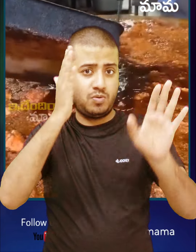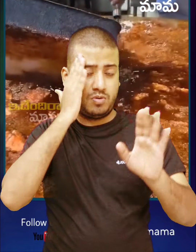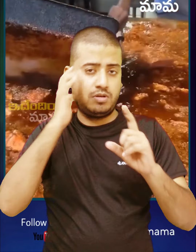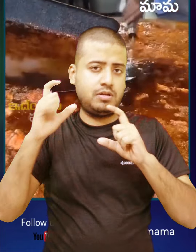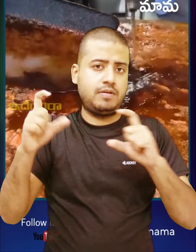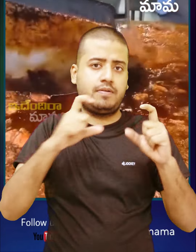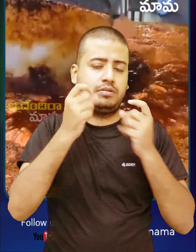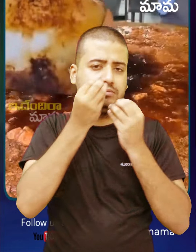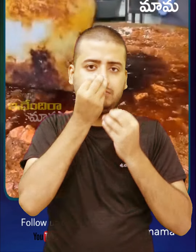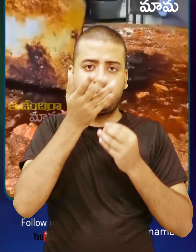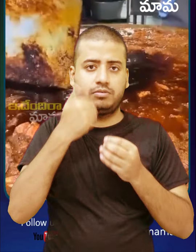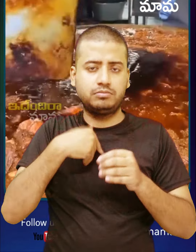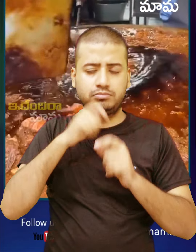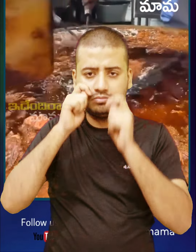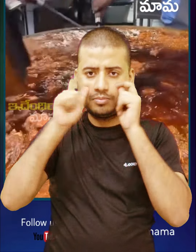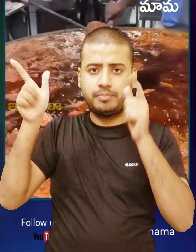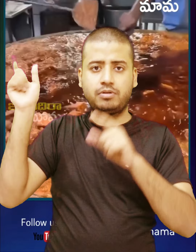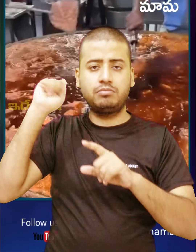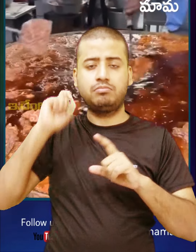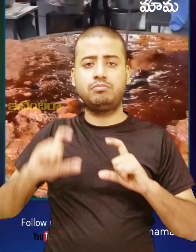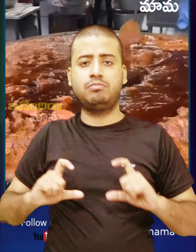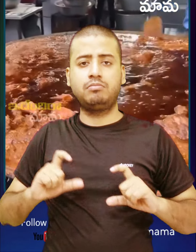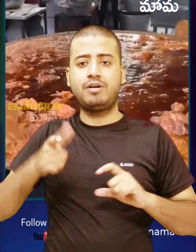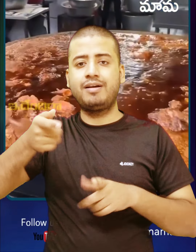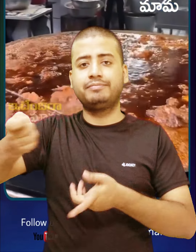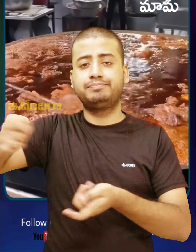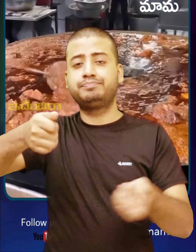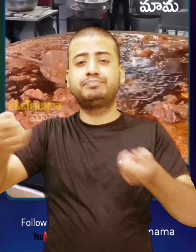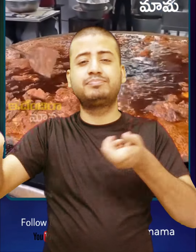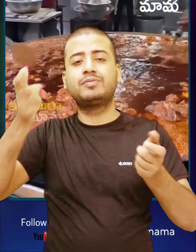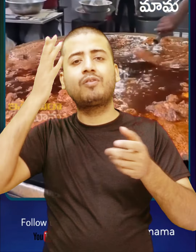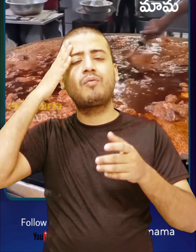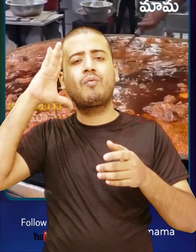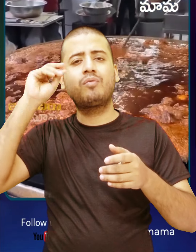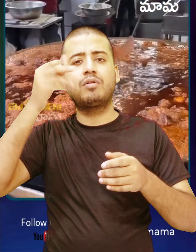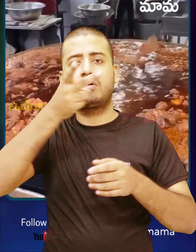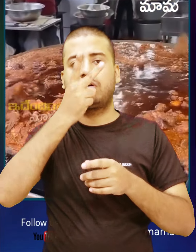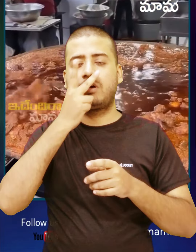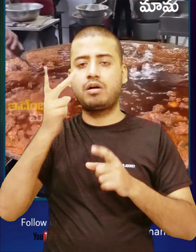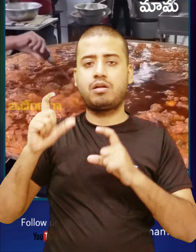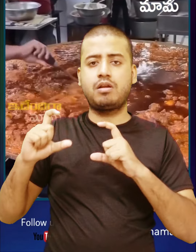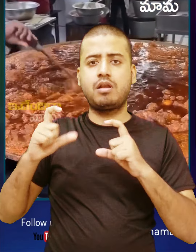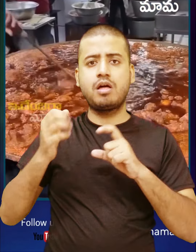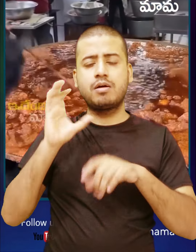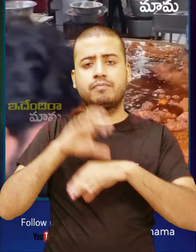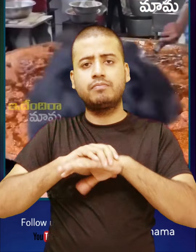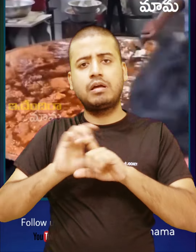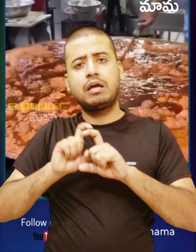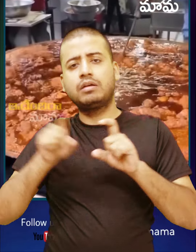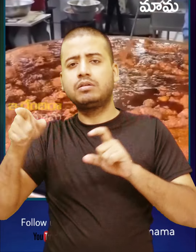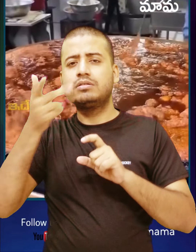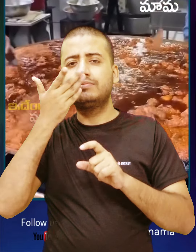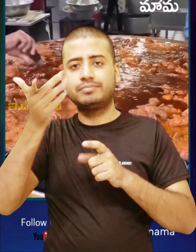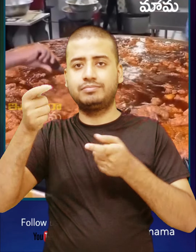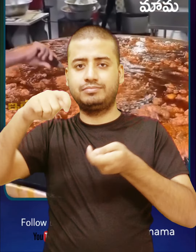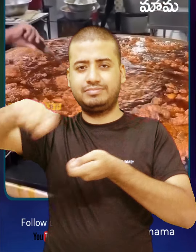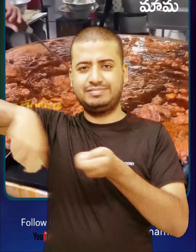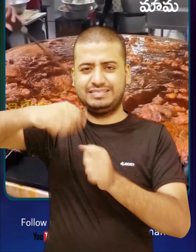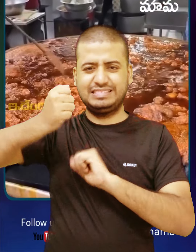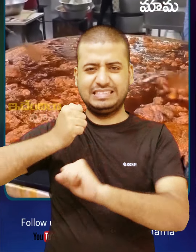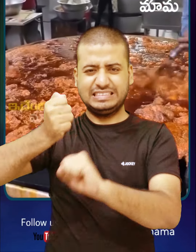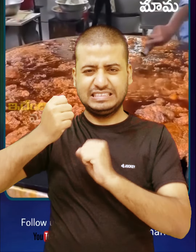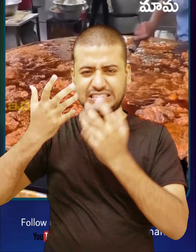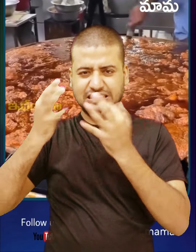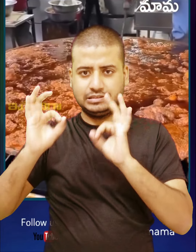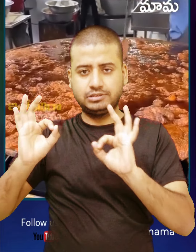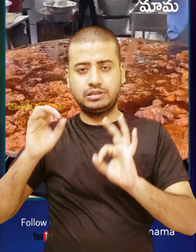sour taste, can potentially cause stomach upset or food poisoning due to bacterial contamination or spoiled ingredients. While